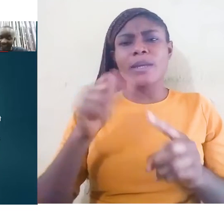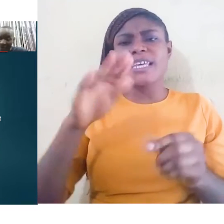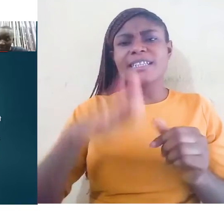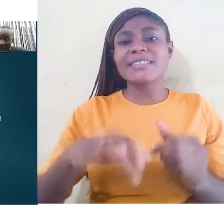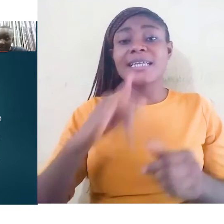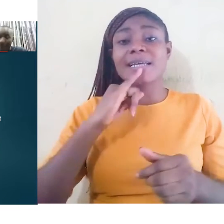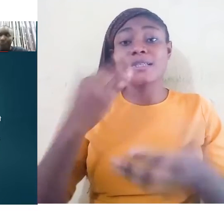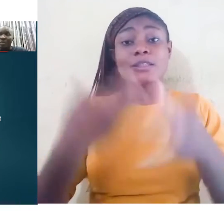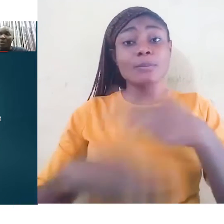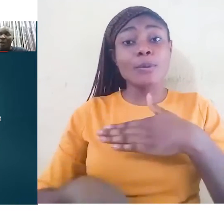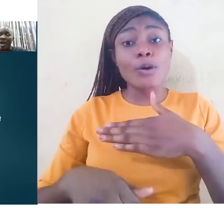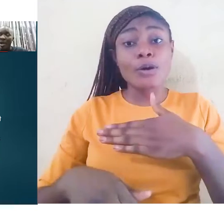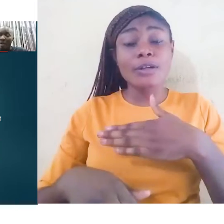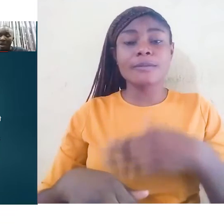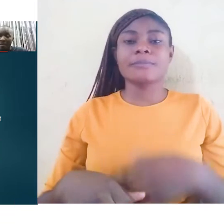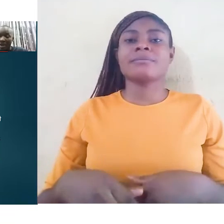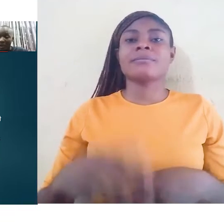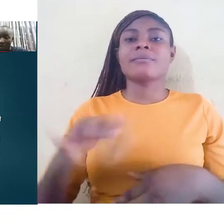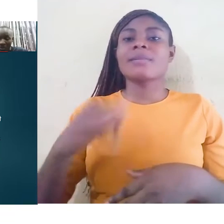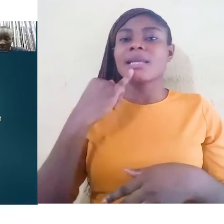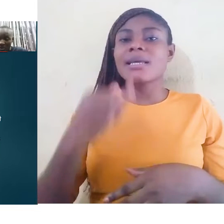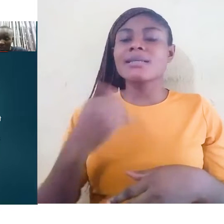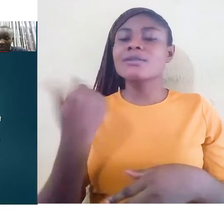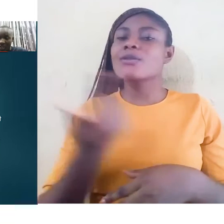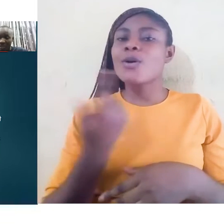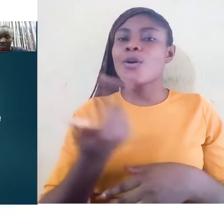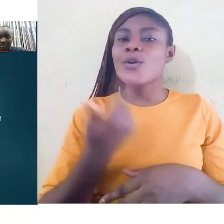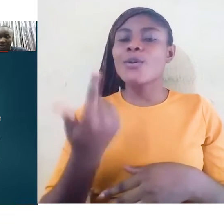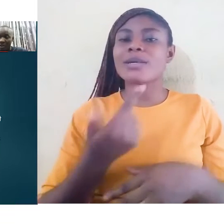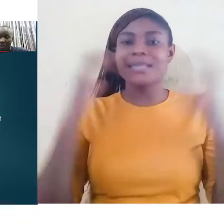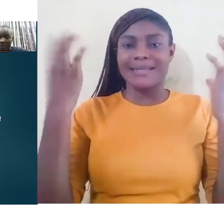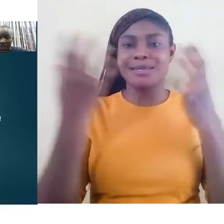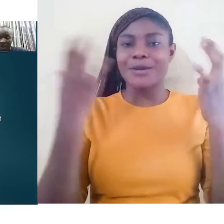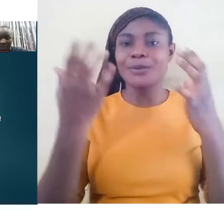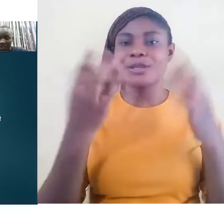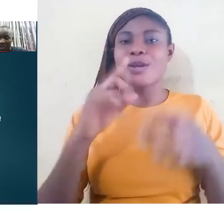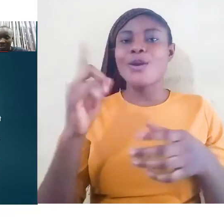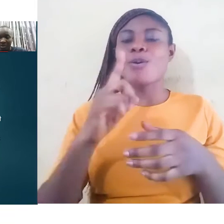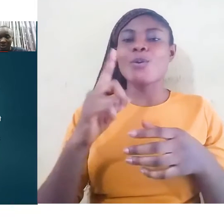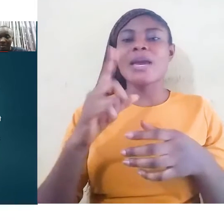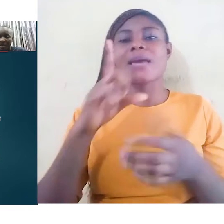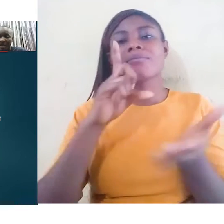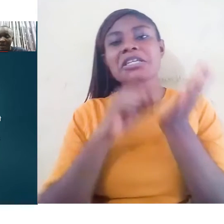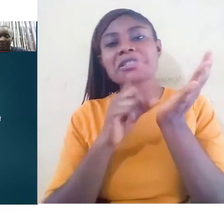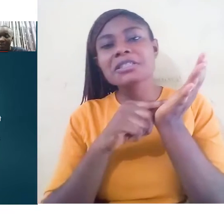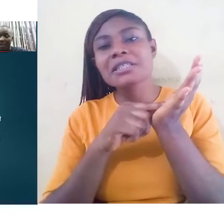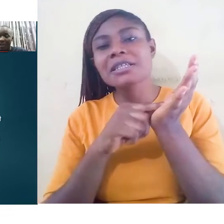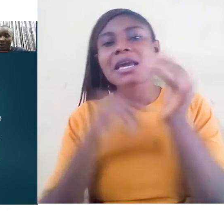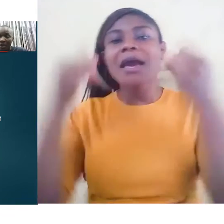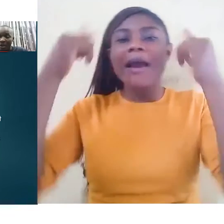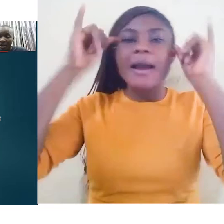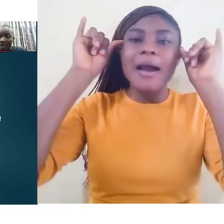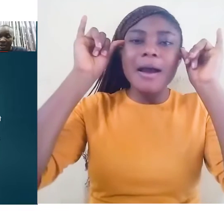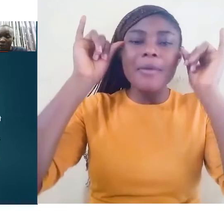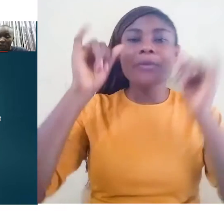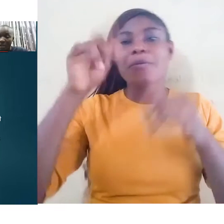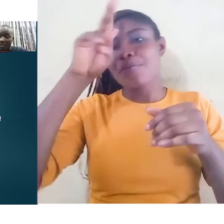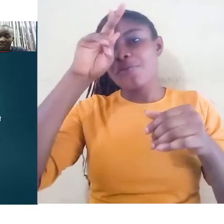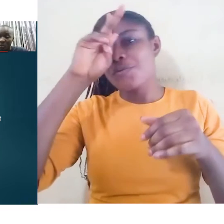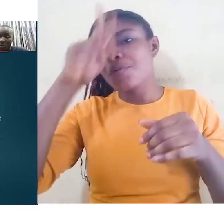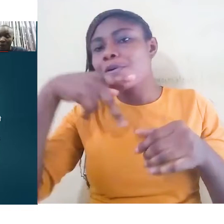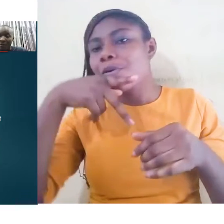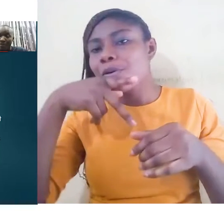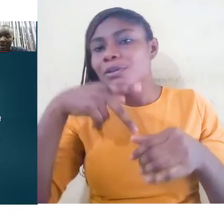a ceremony where a goat is killed, a chicken is killed, or maybe a cow, depending on the